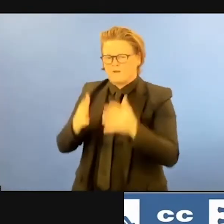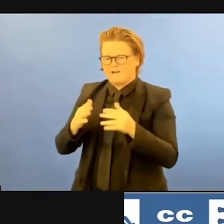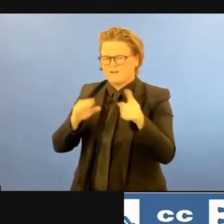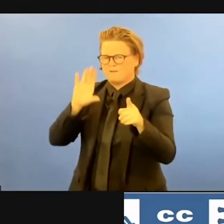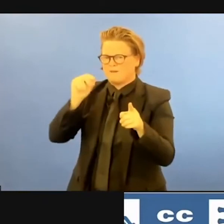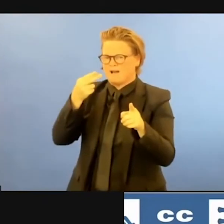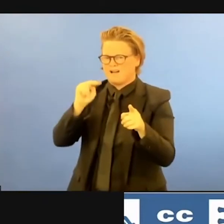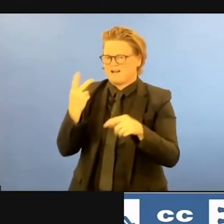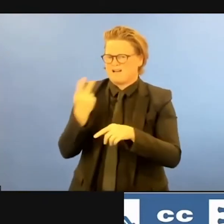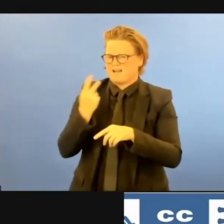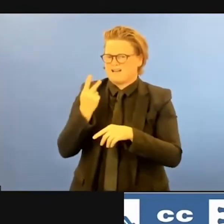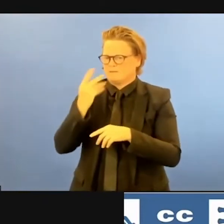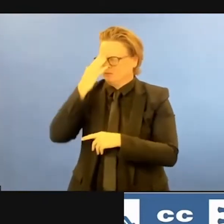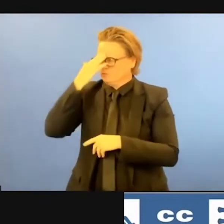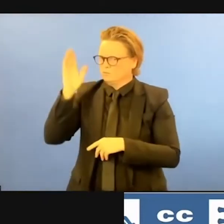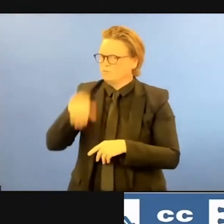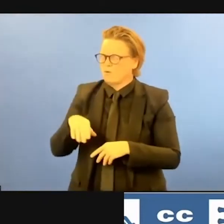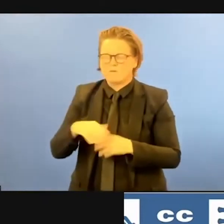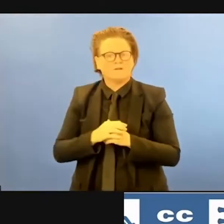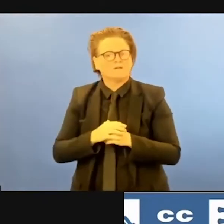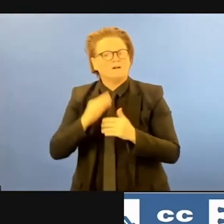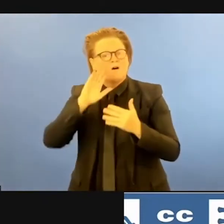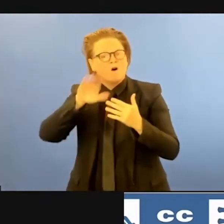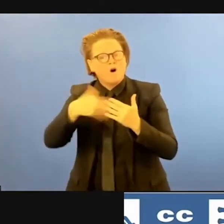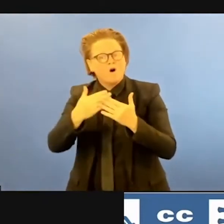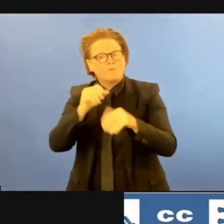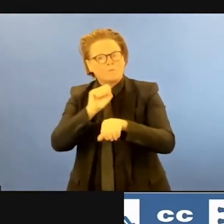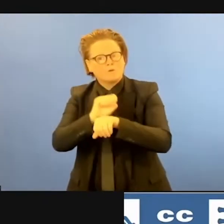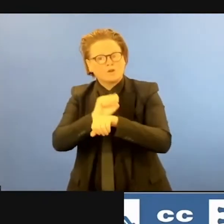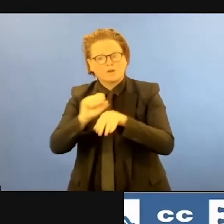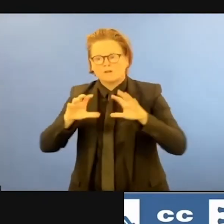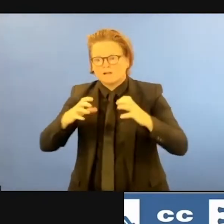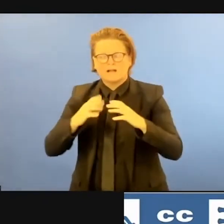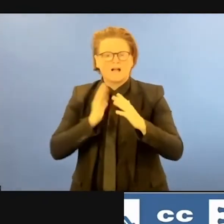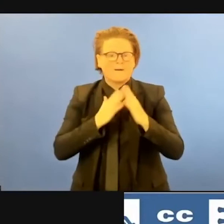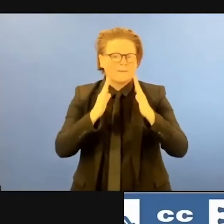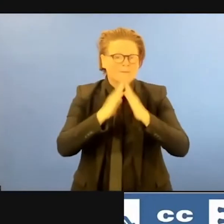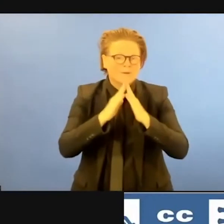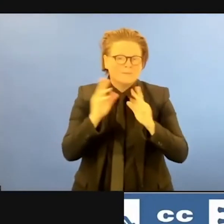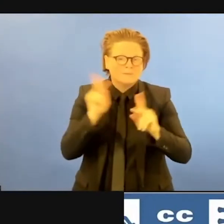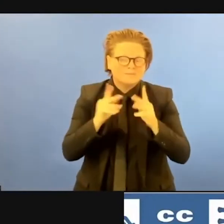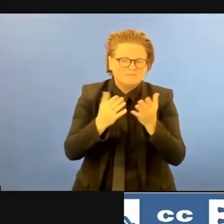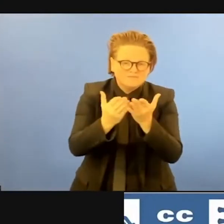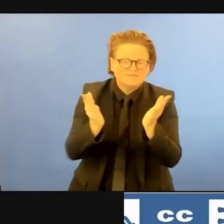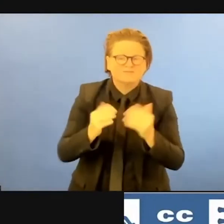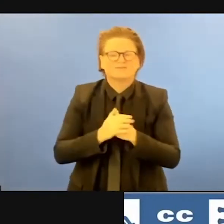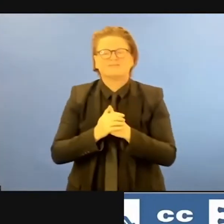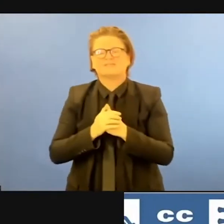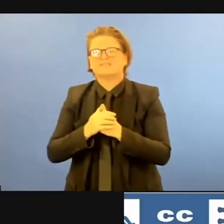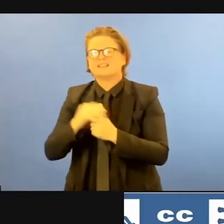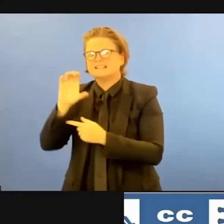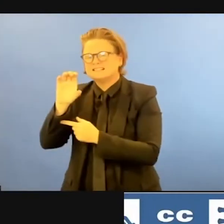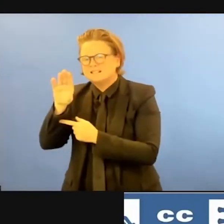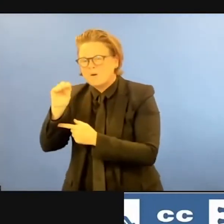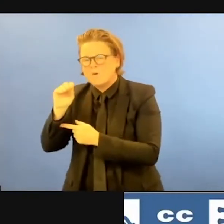does require a lot of our community stakeholders, especially the CBOs that work day in and day out with